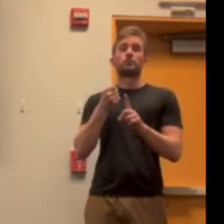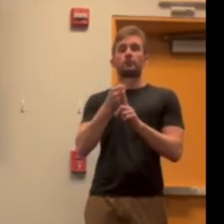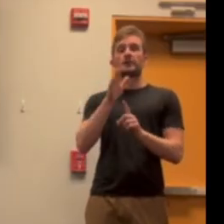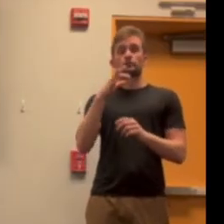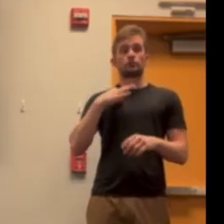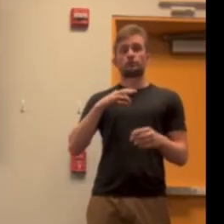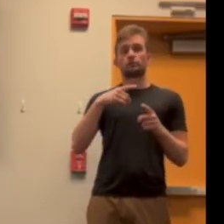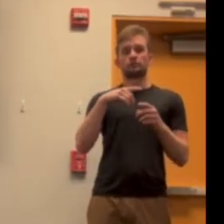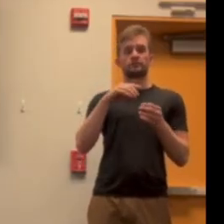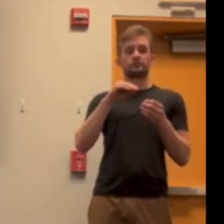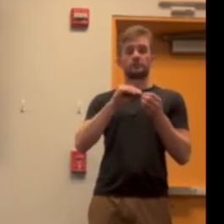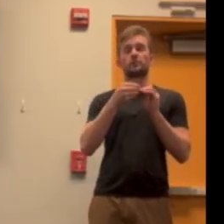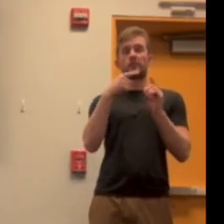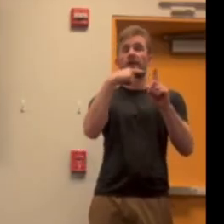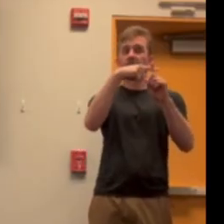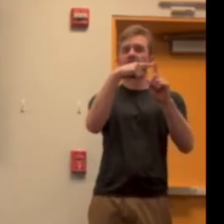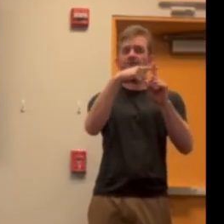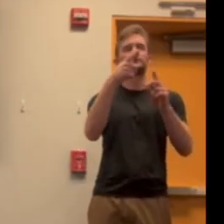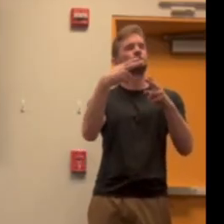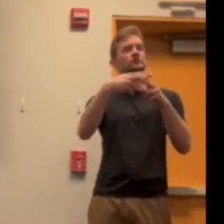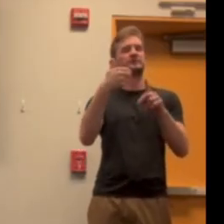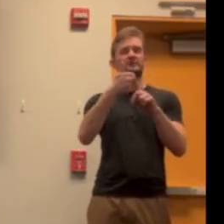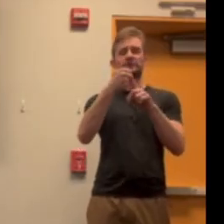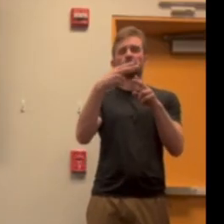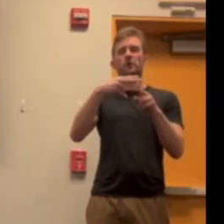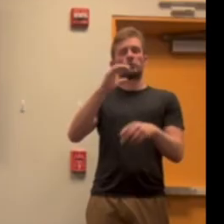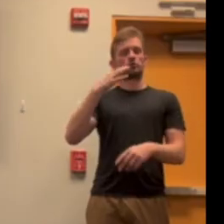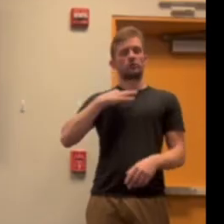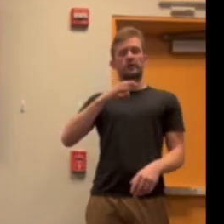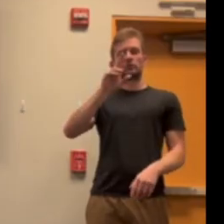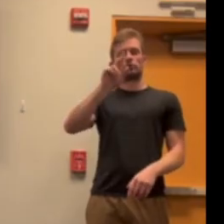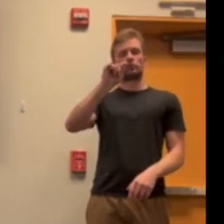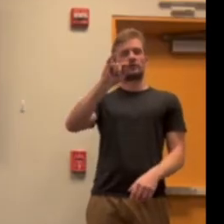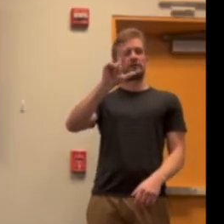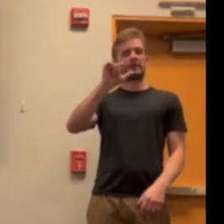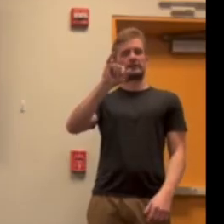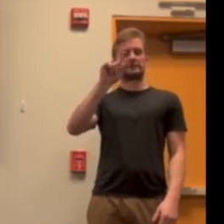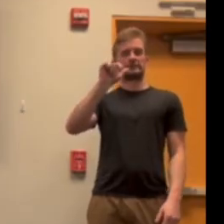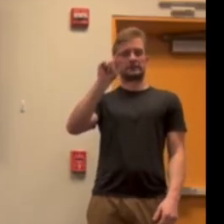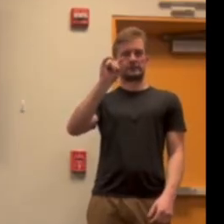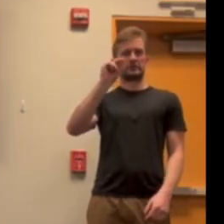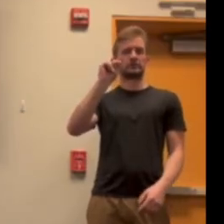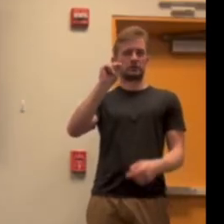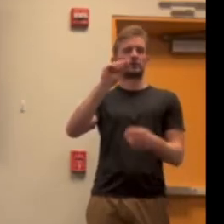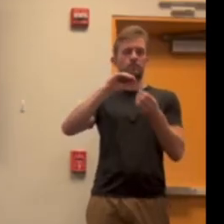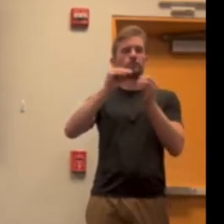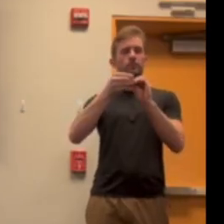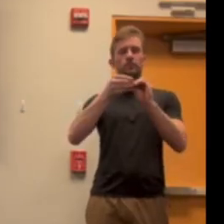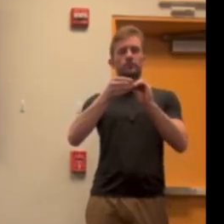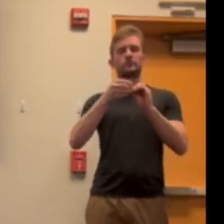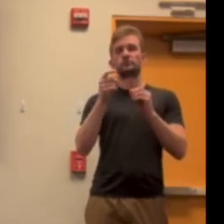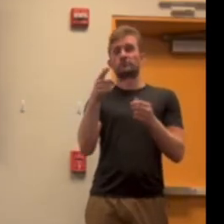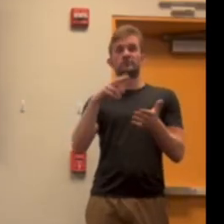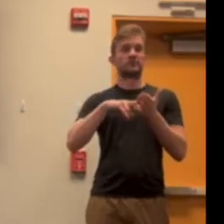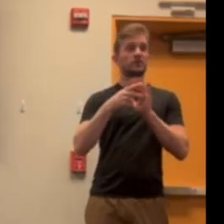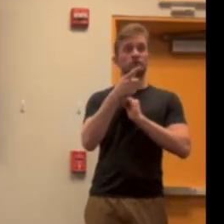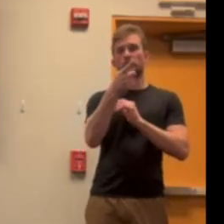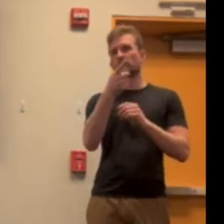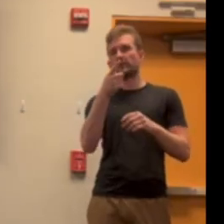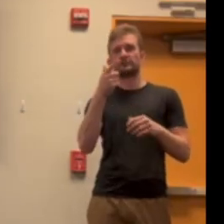utilization ratio, the 30%, keeping that on there too. So don't be quick to close out credit cards too. That's really what I mean.